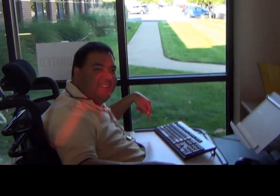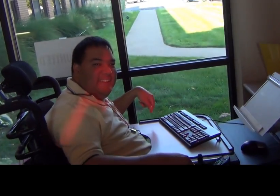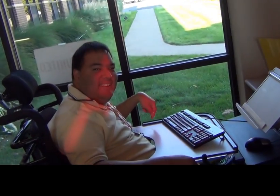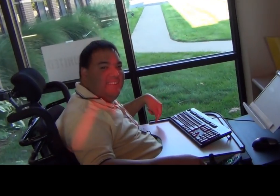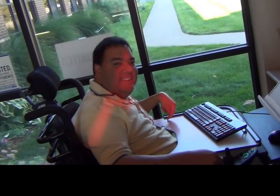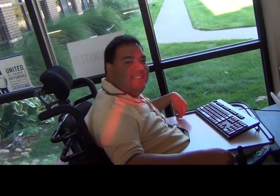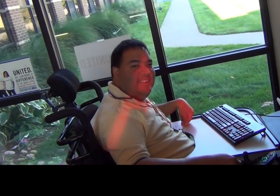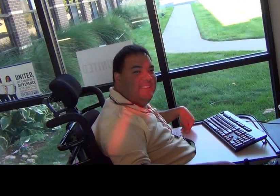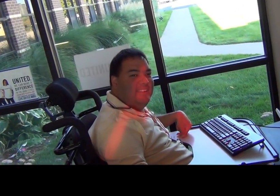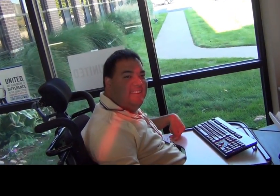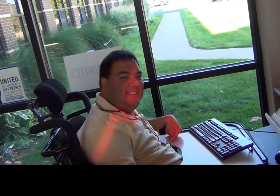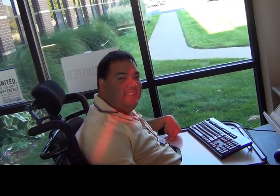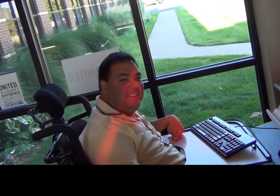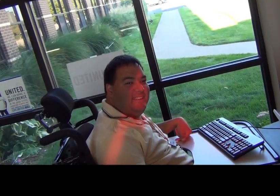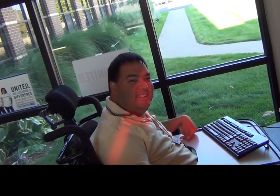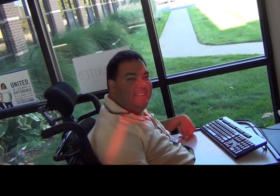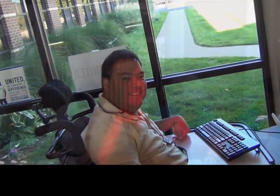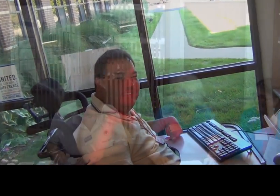change in a moment.